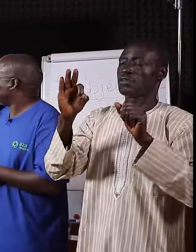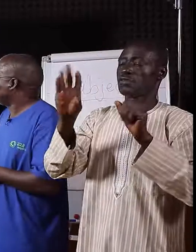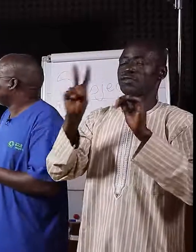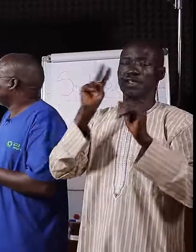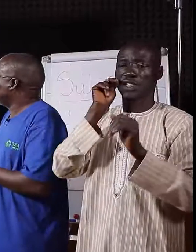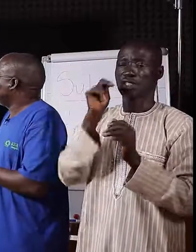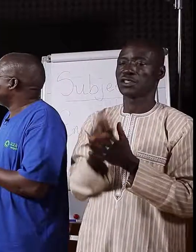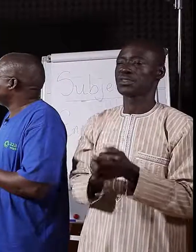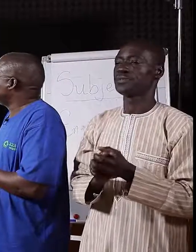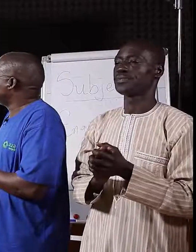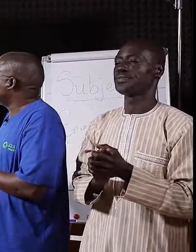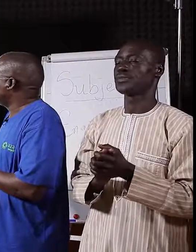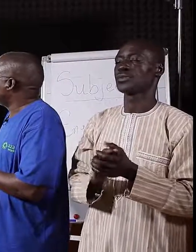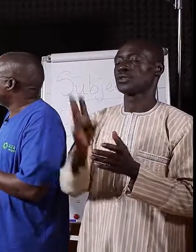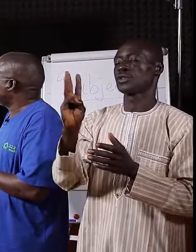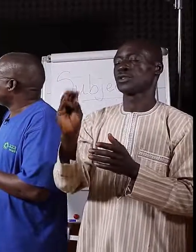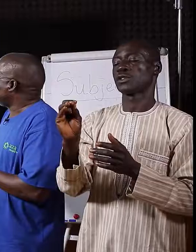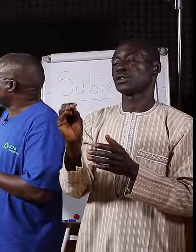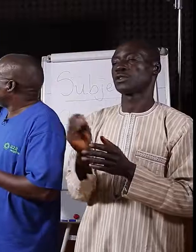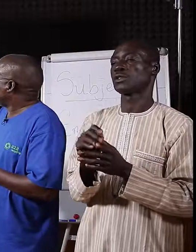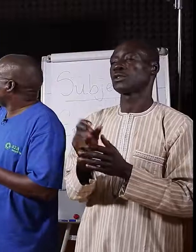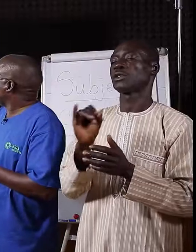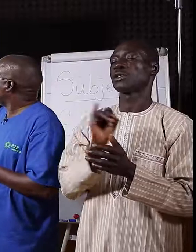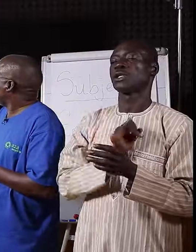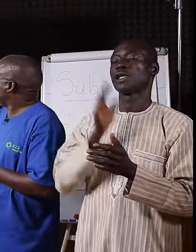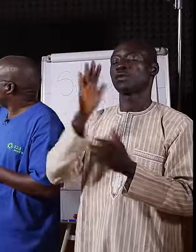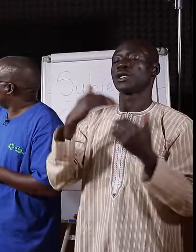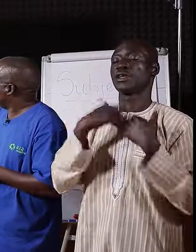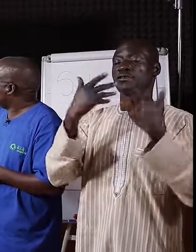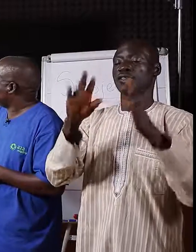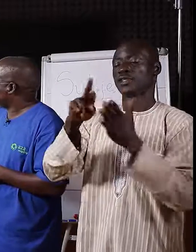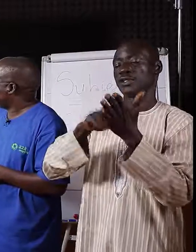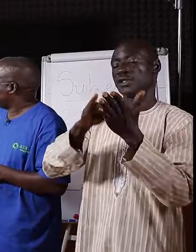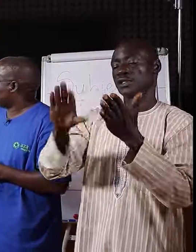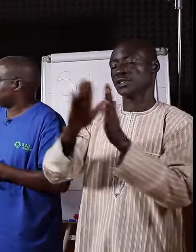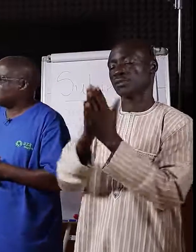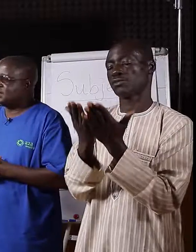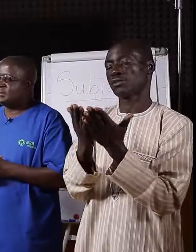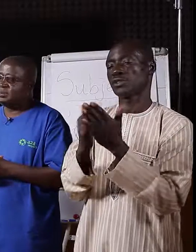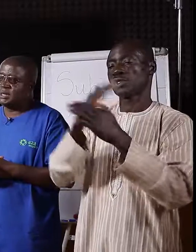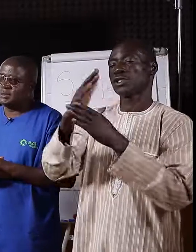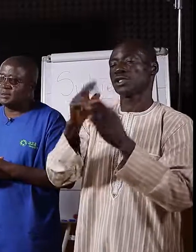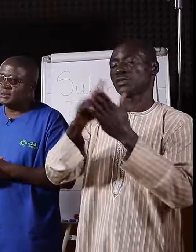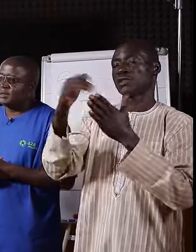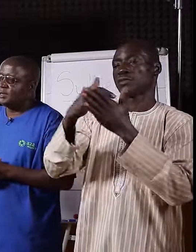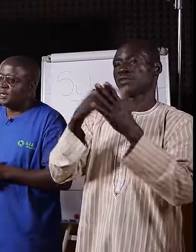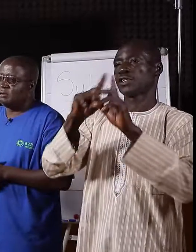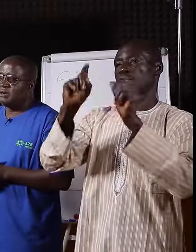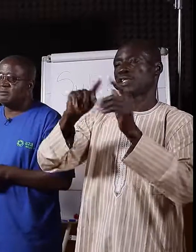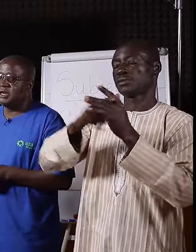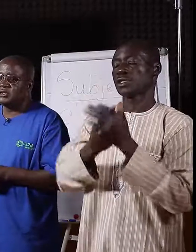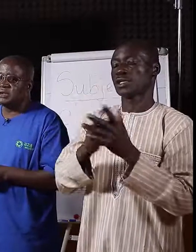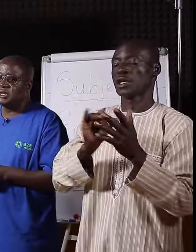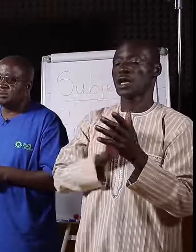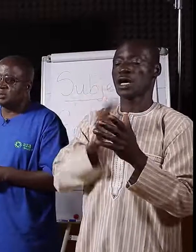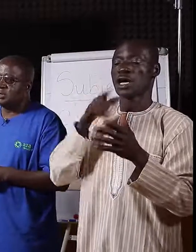Nigeria. 60. I will have finished reading the book next week before exams begin. I will